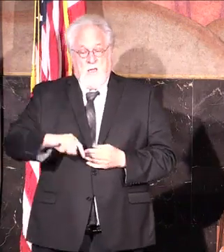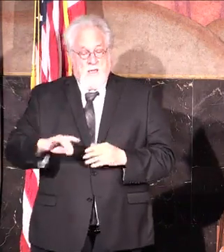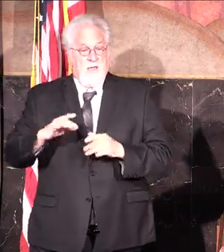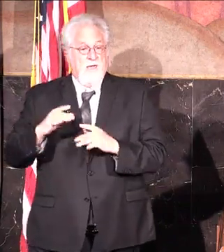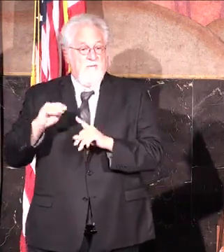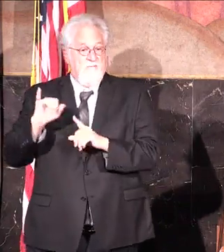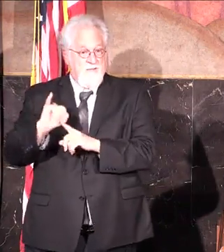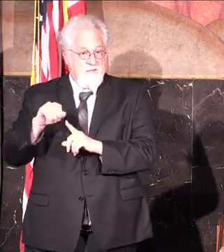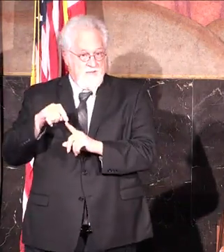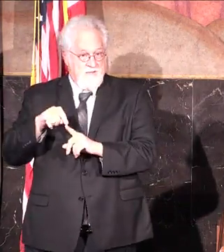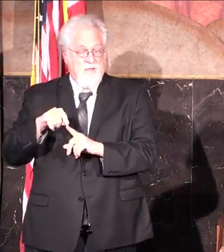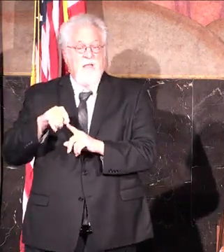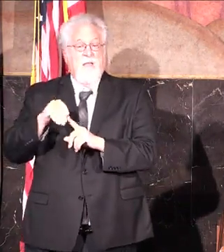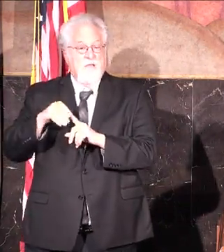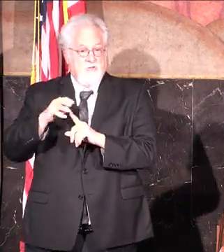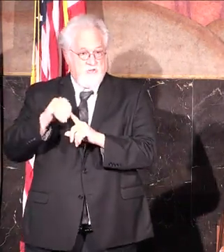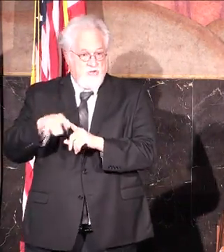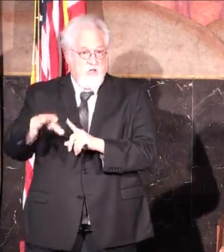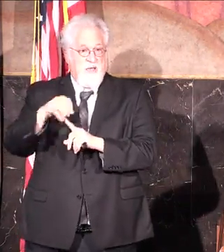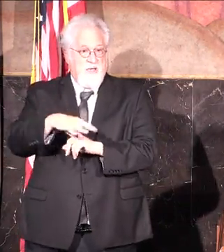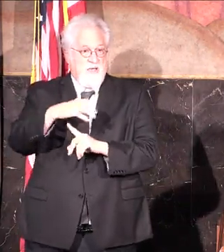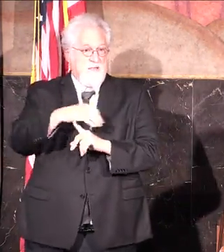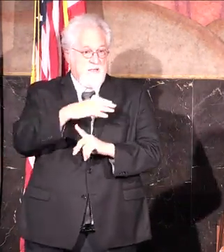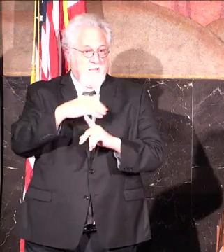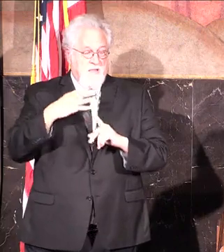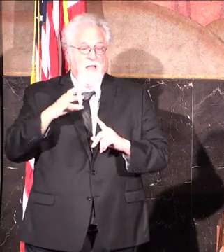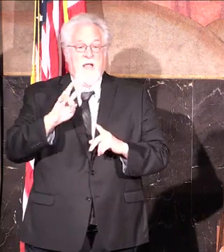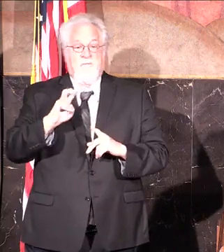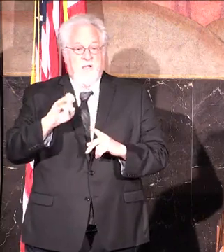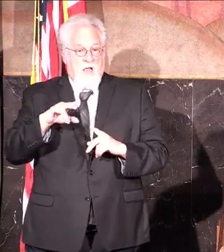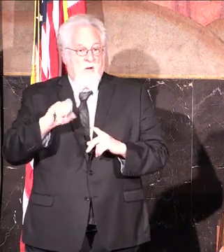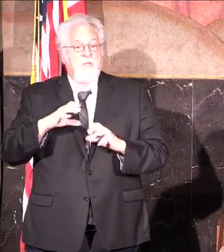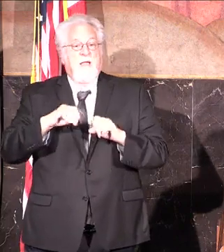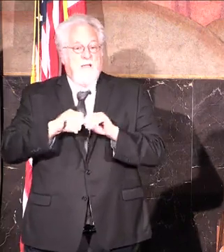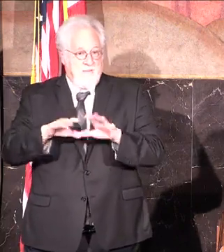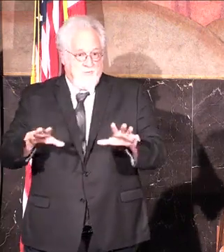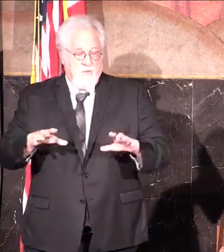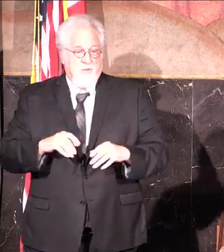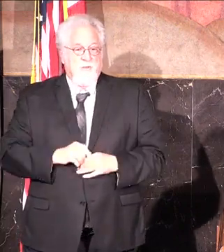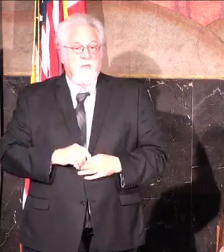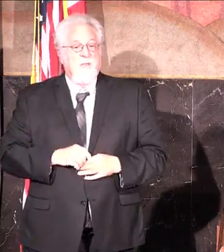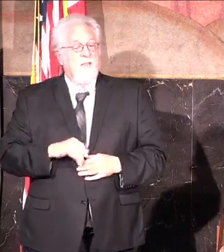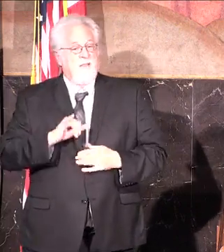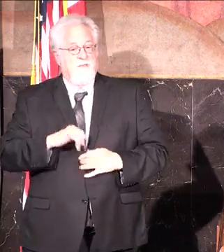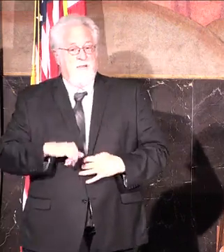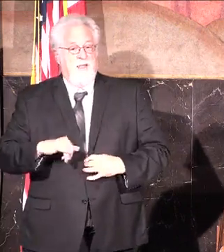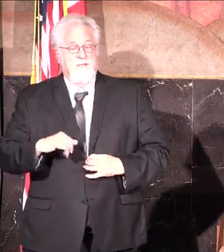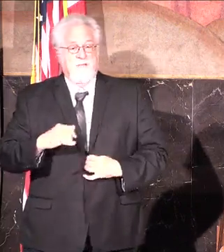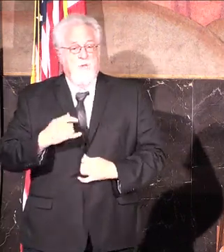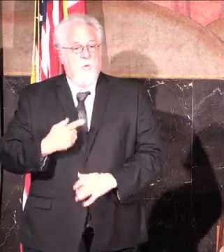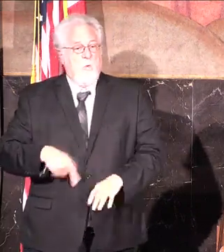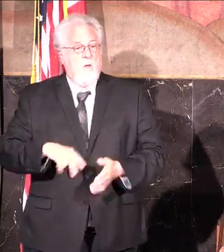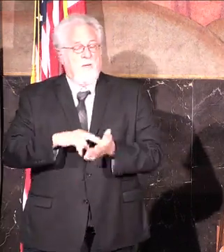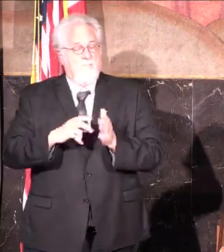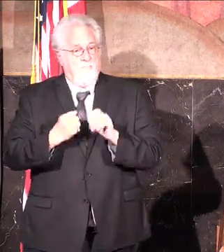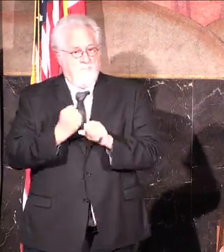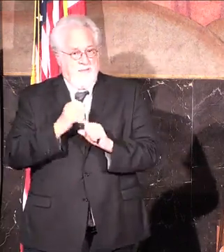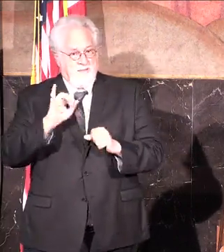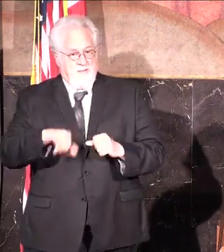they are infectious, they're shedding virus, and they can spread it. And that's really what makes this